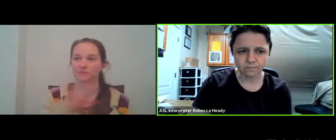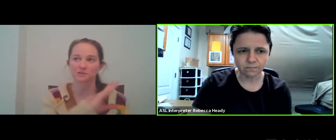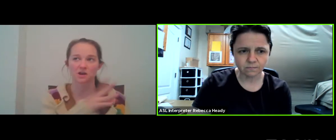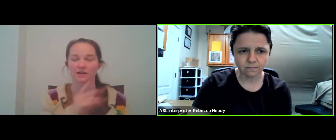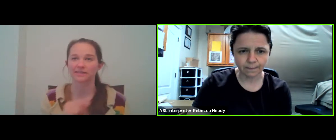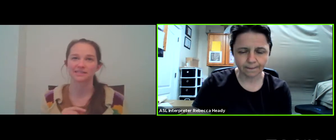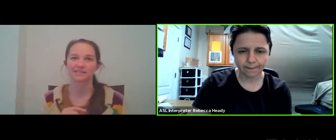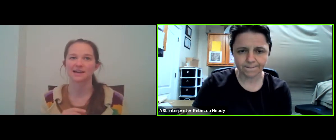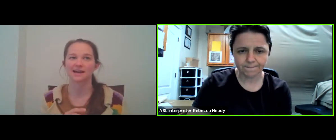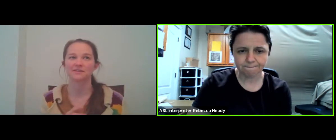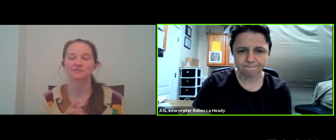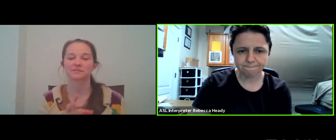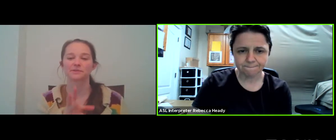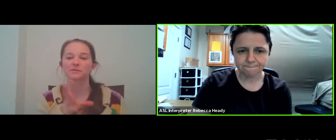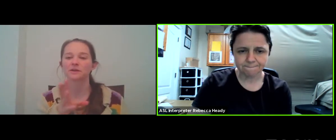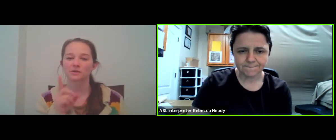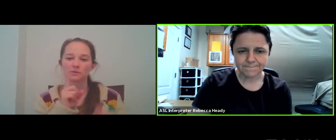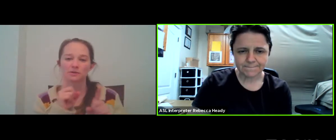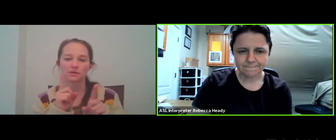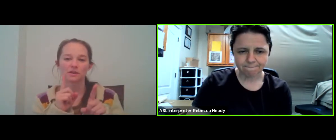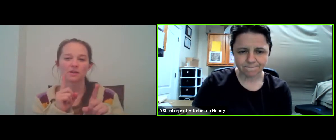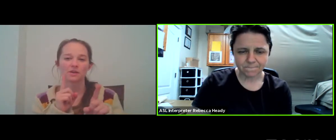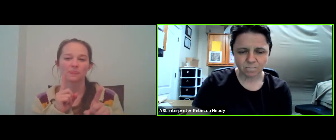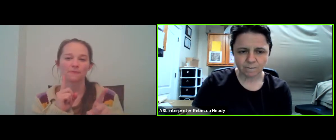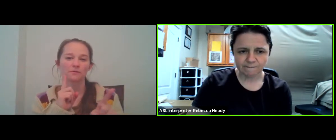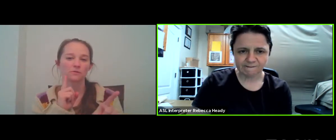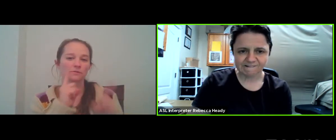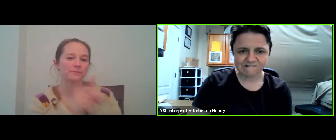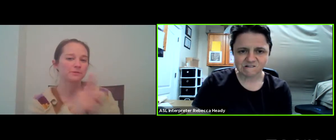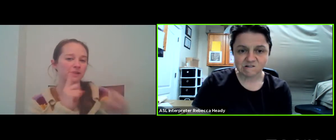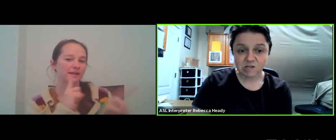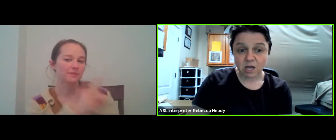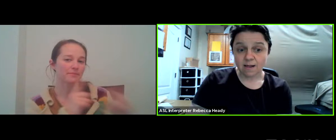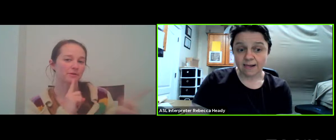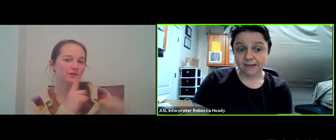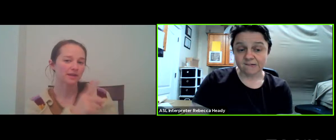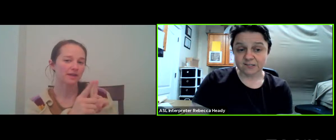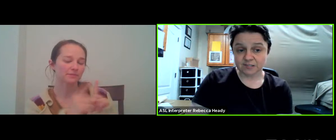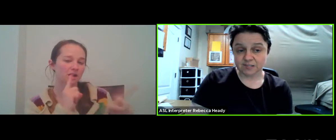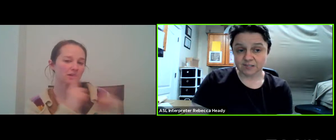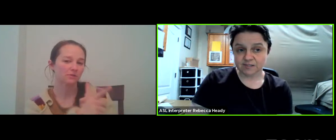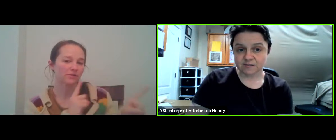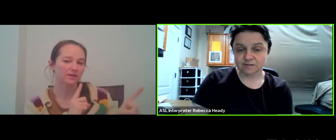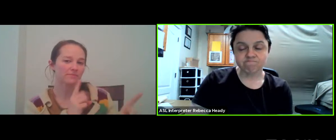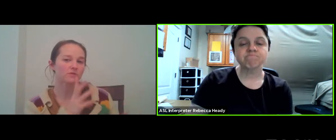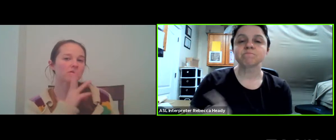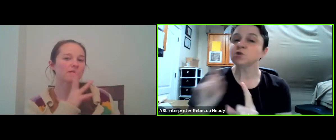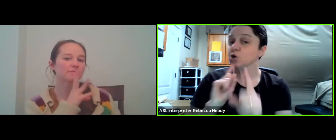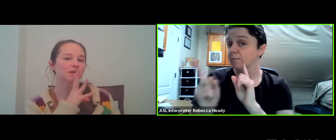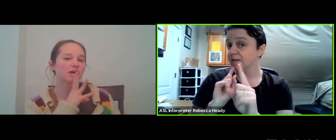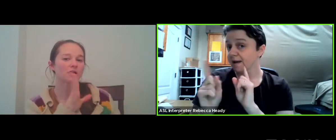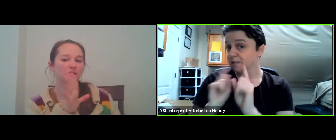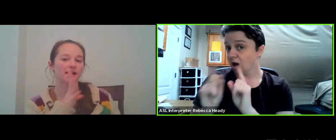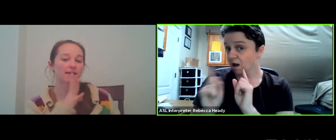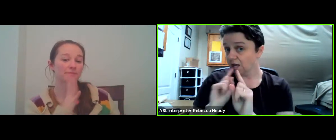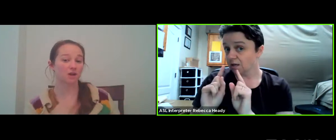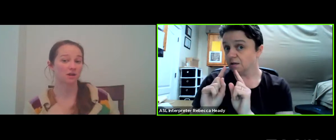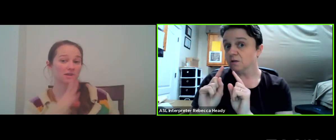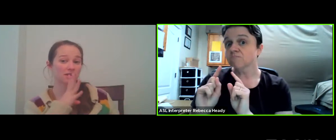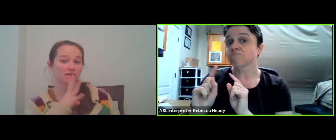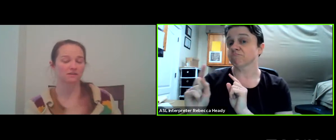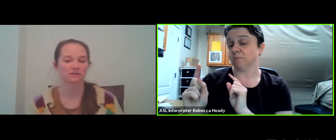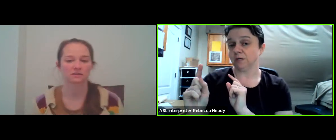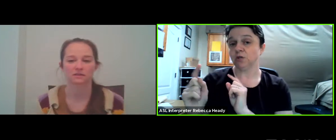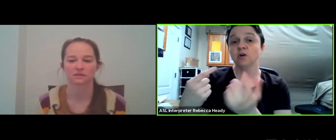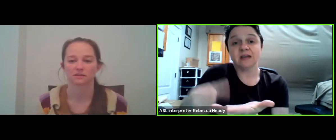on, I'm talking to dad or something, would it be more like I'm talking with him, or you can be like talking.